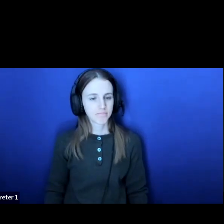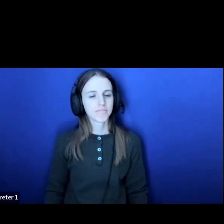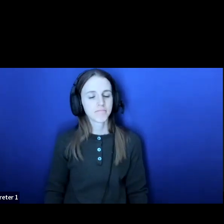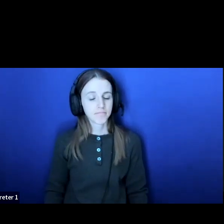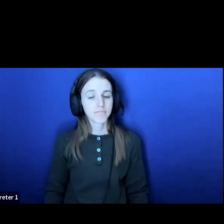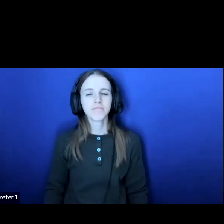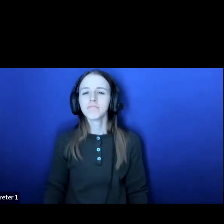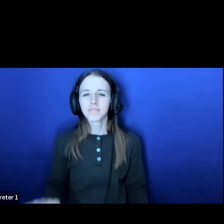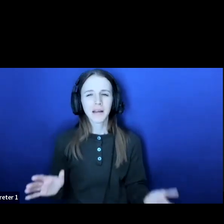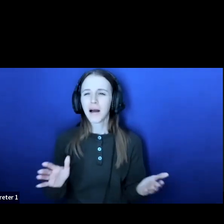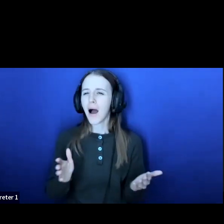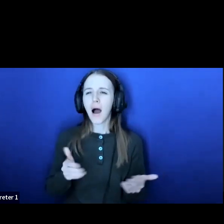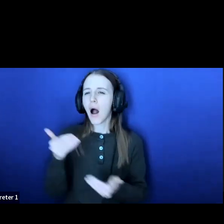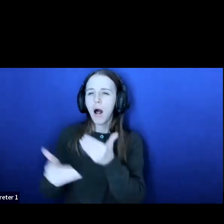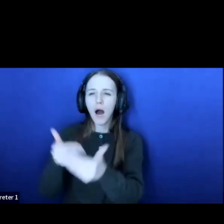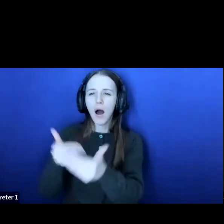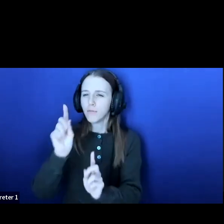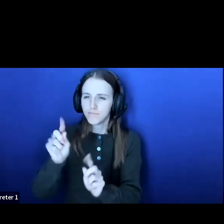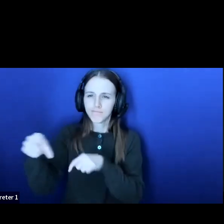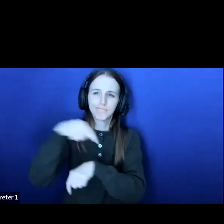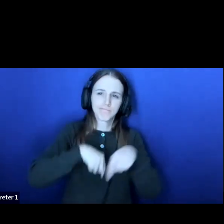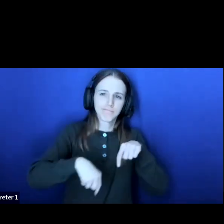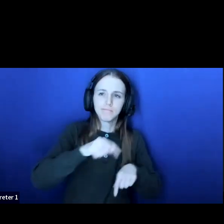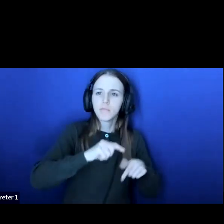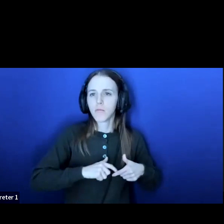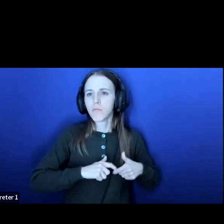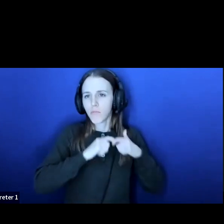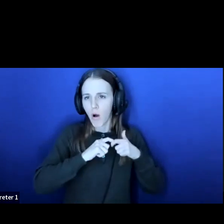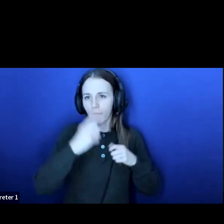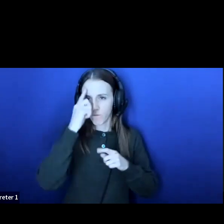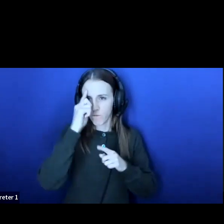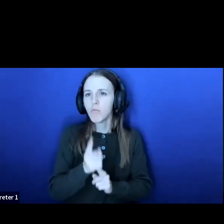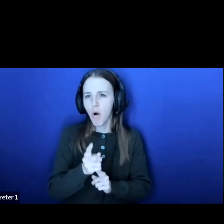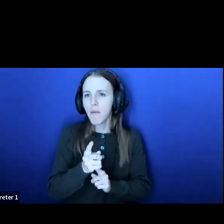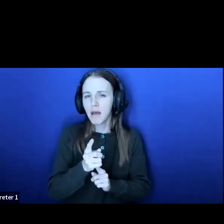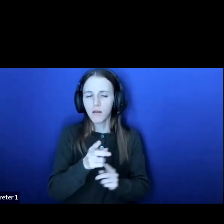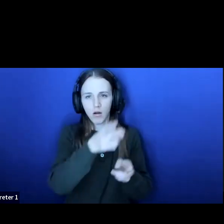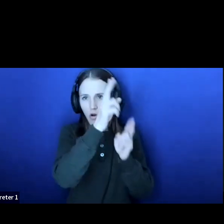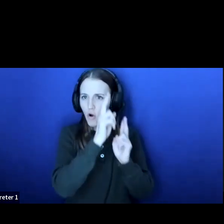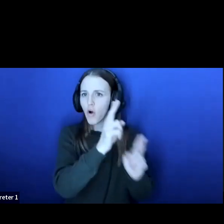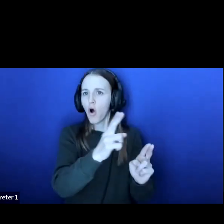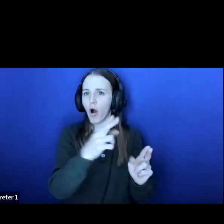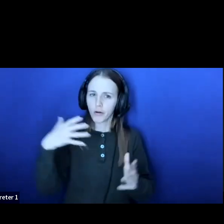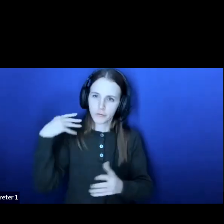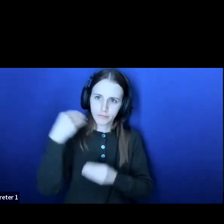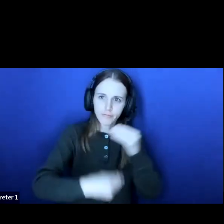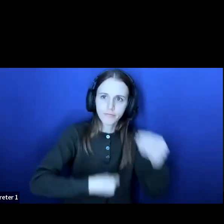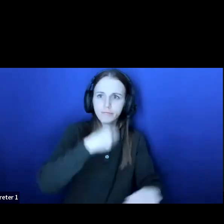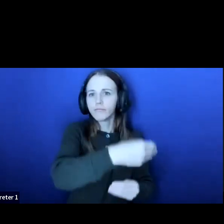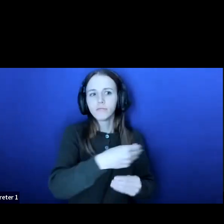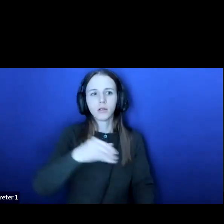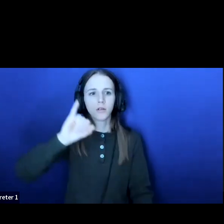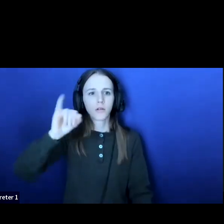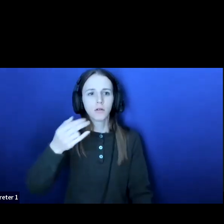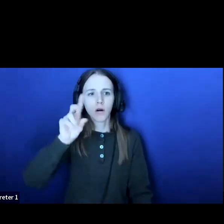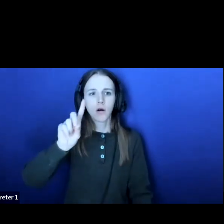But before I begin, let us take a moment to pause and honor the legacy of Judith Heumann,